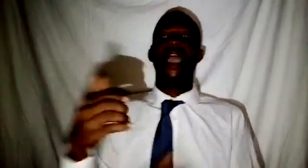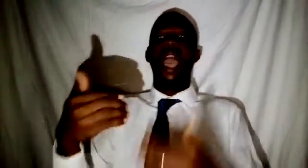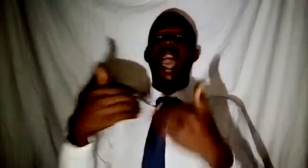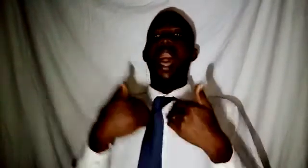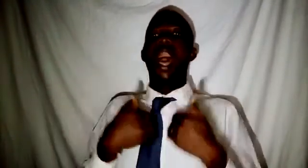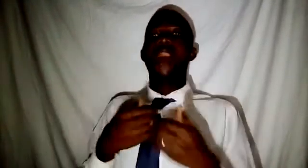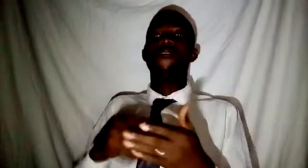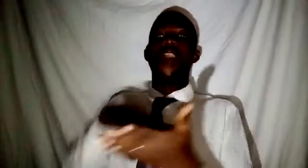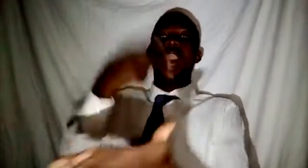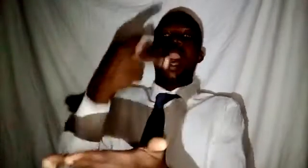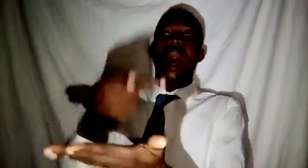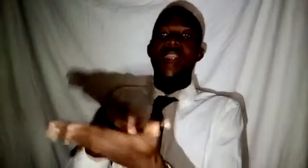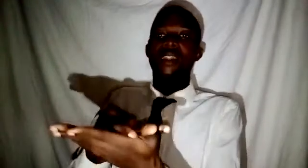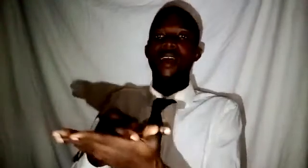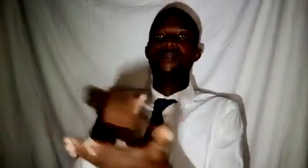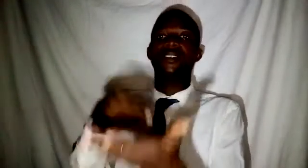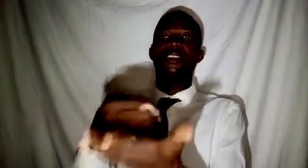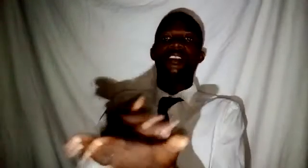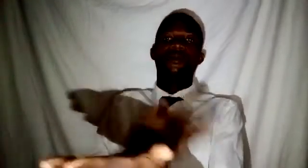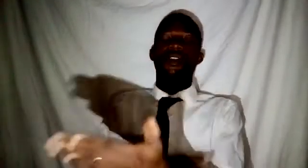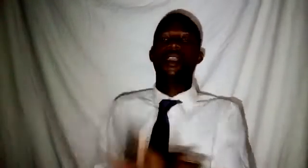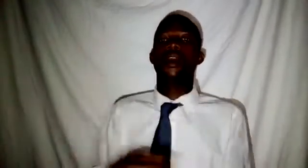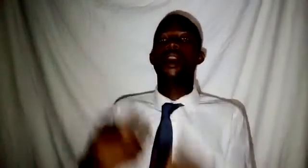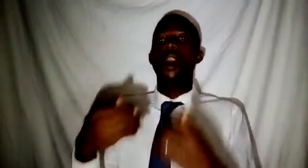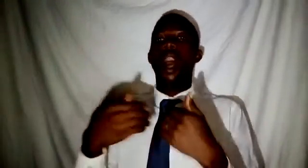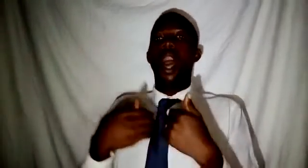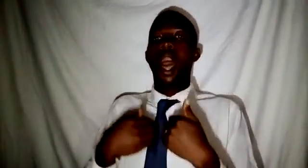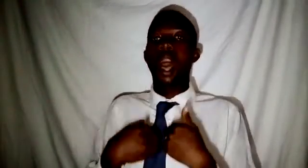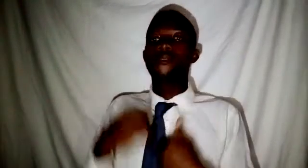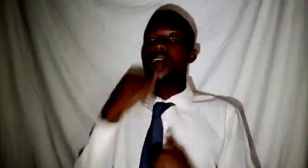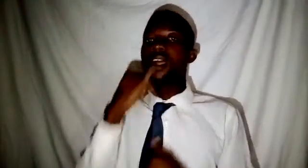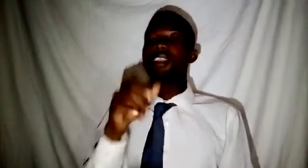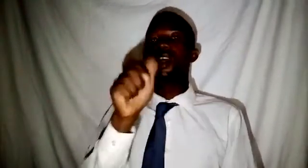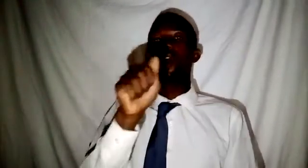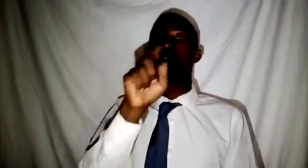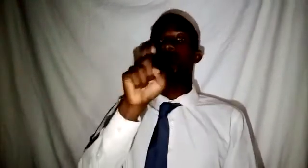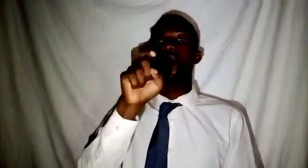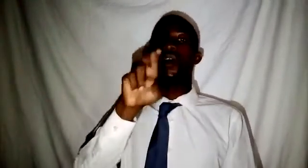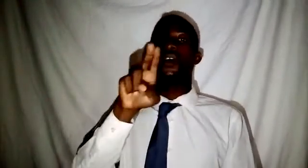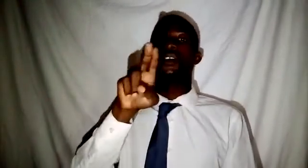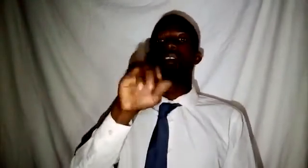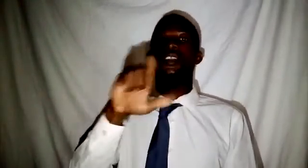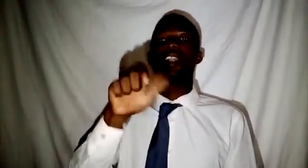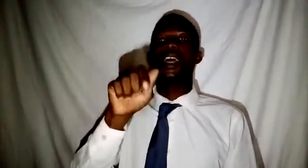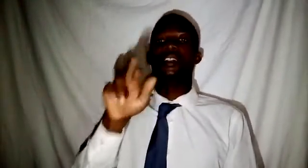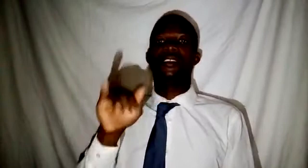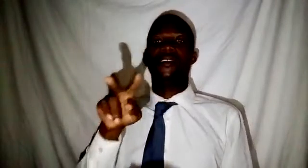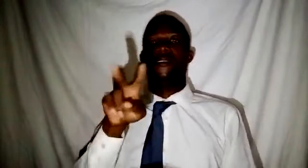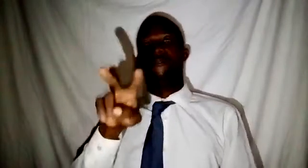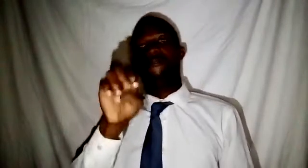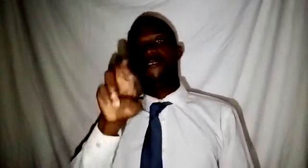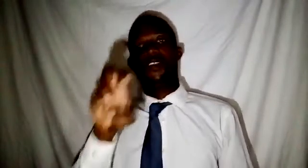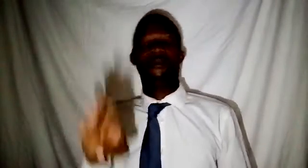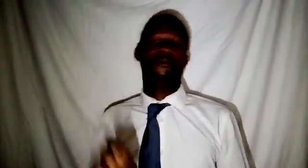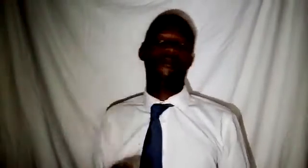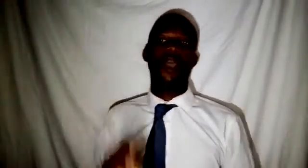the auxiliary verb in the sentence. Bello was washing this afternoon. Was is the